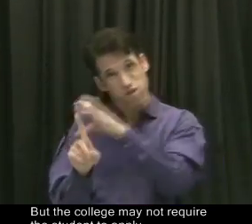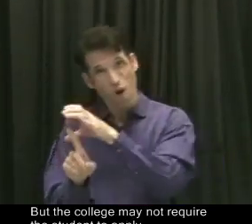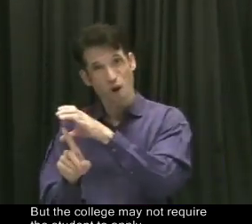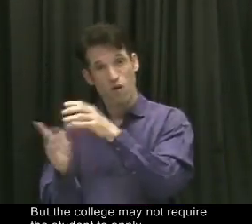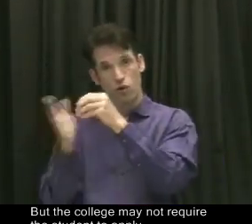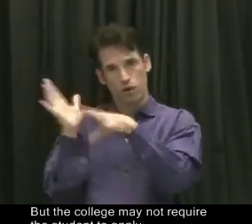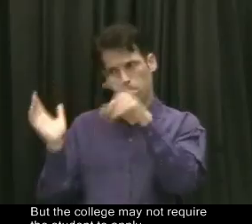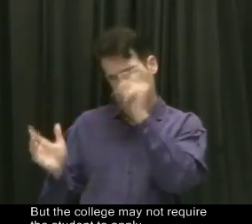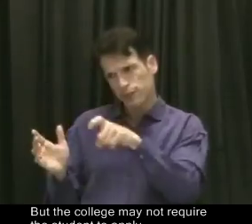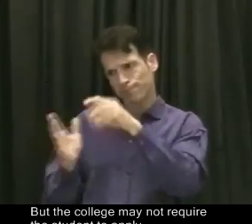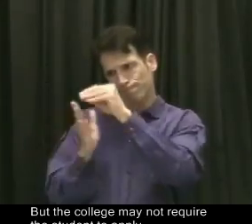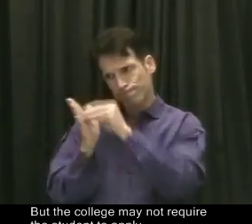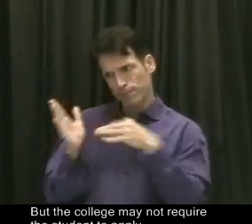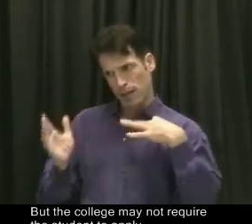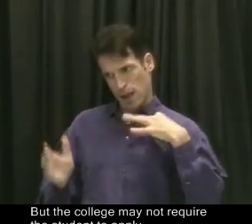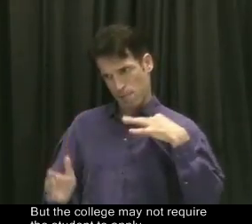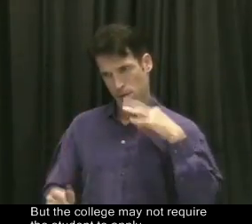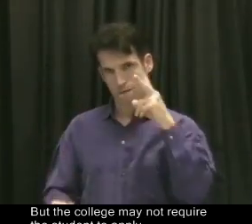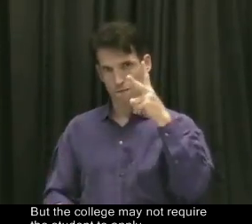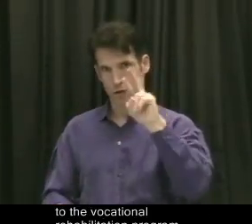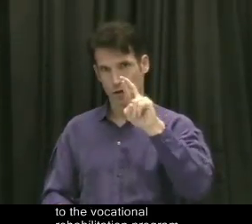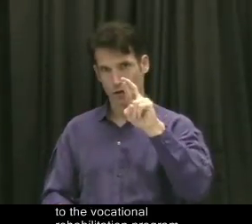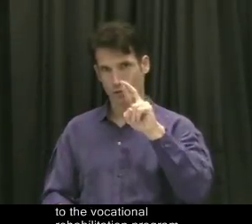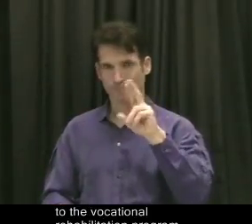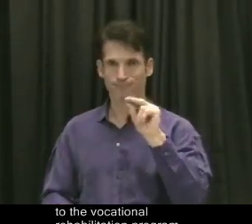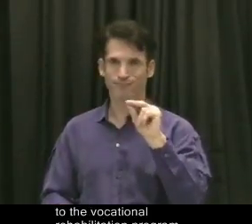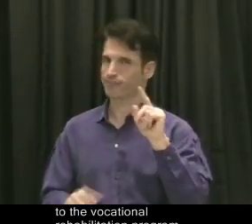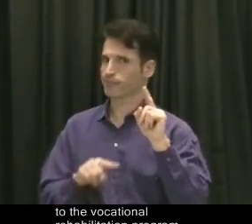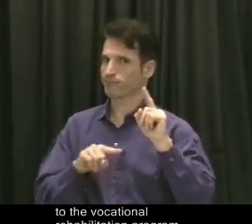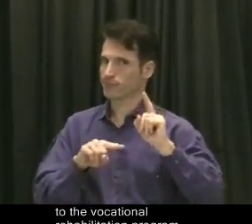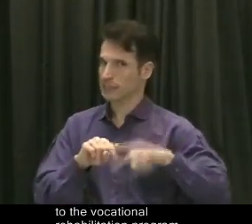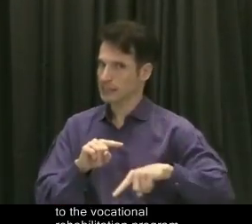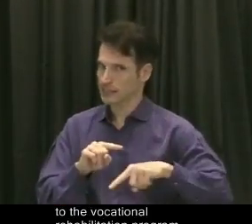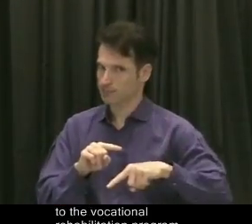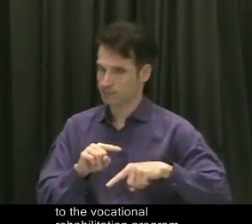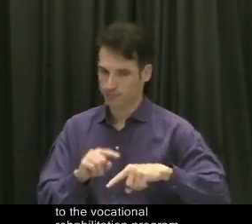student to apply to the vocational rehabilitation program.